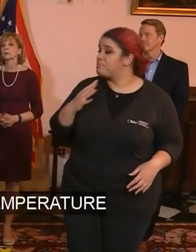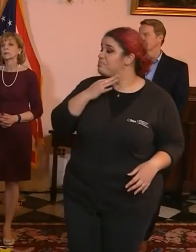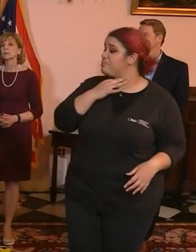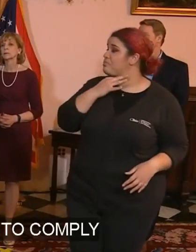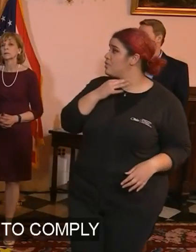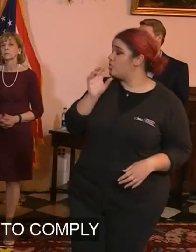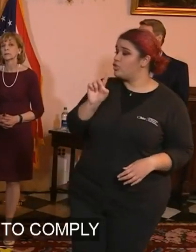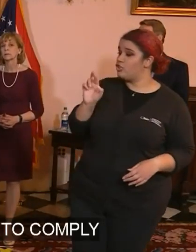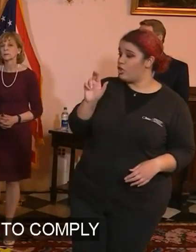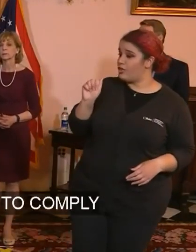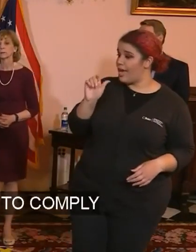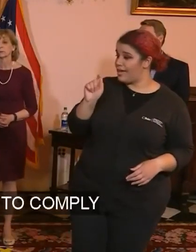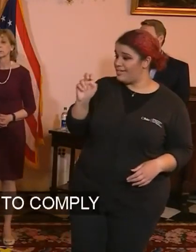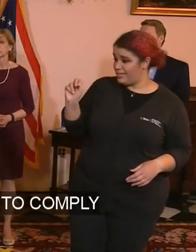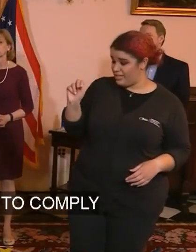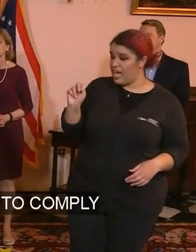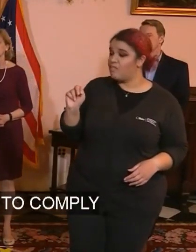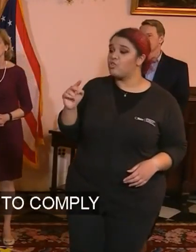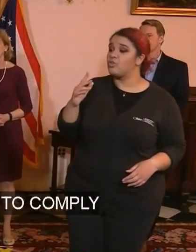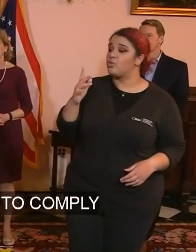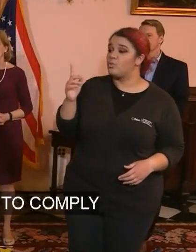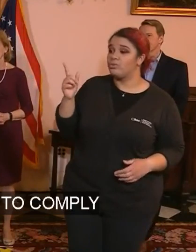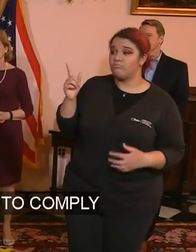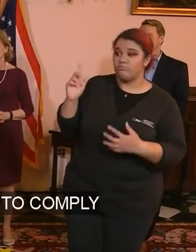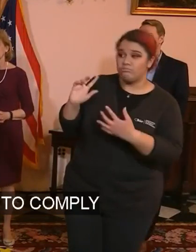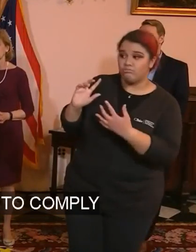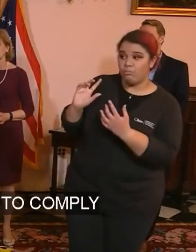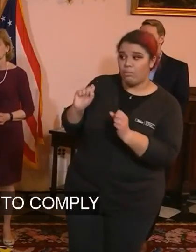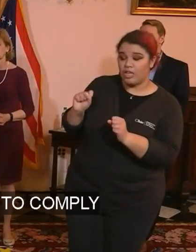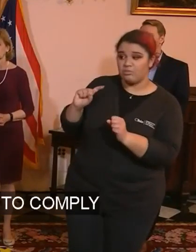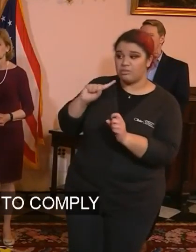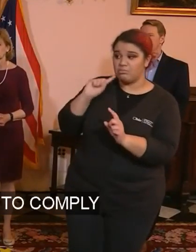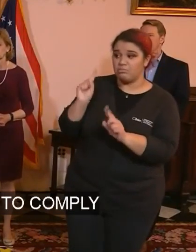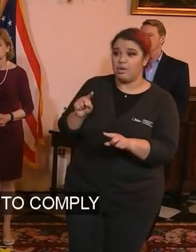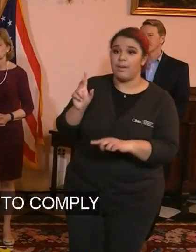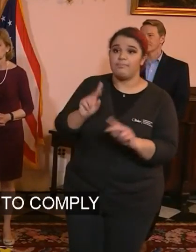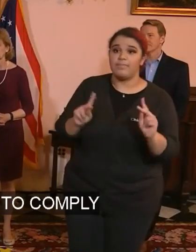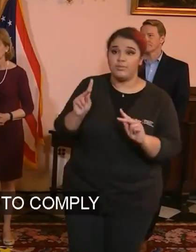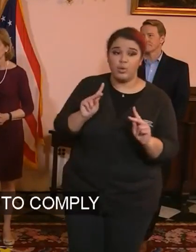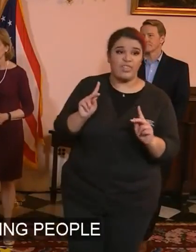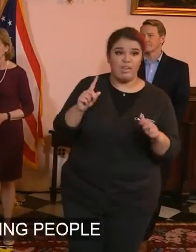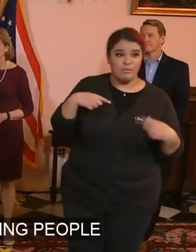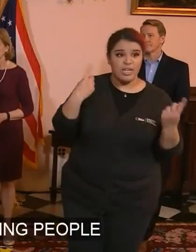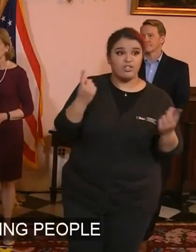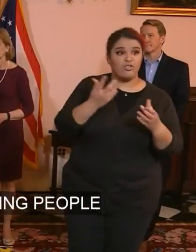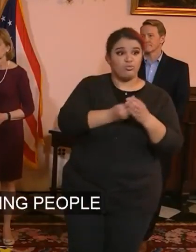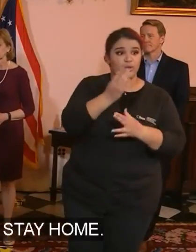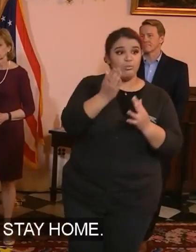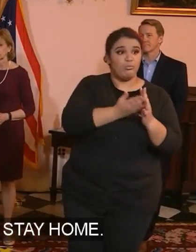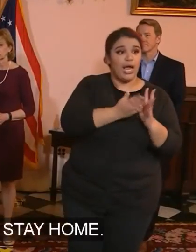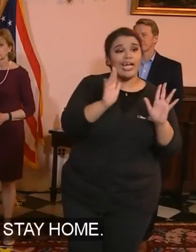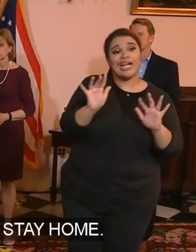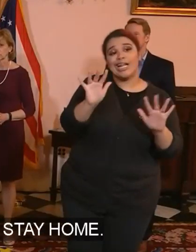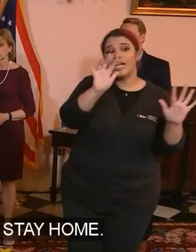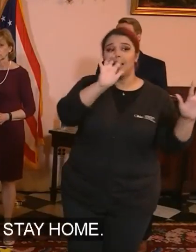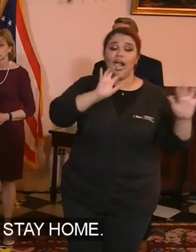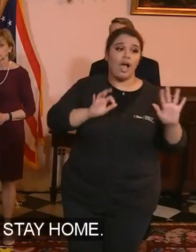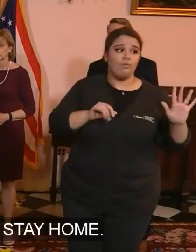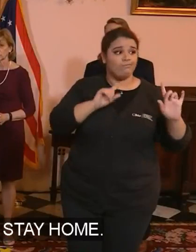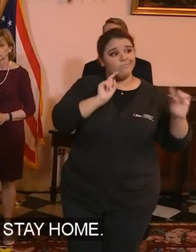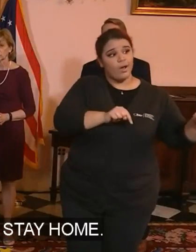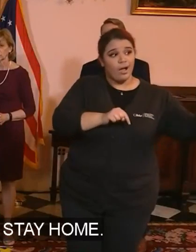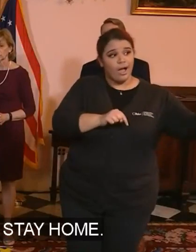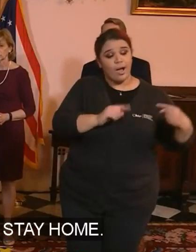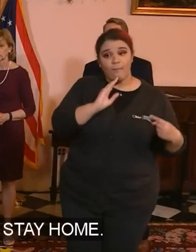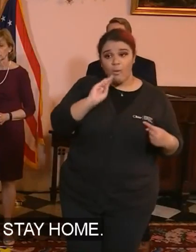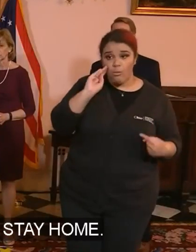stay home? They've been in contact with people at bars and beaches, and do you think that would help? Thank you. First of all, a number of businesses are already doing